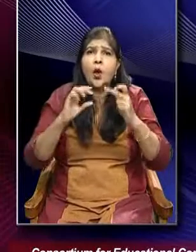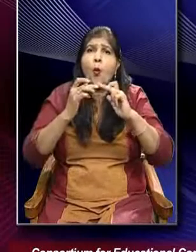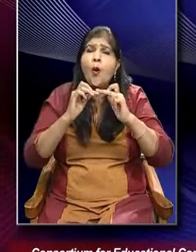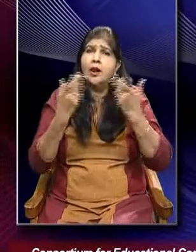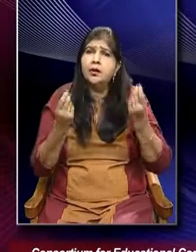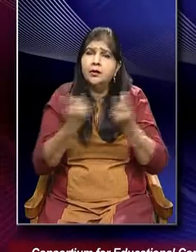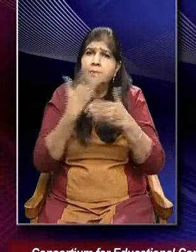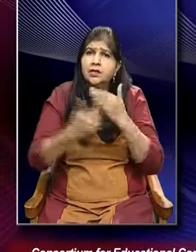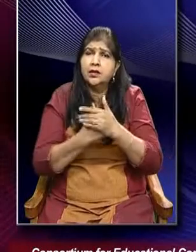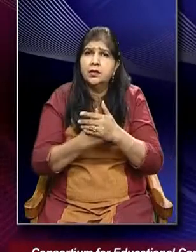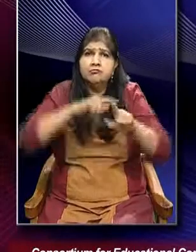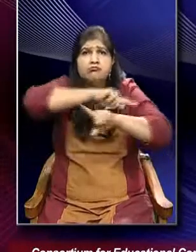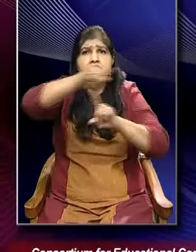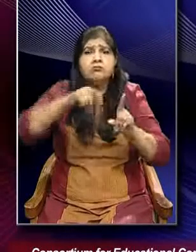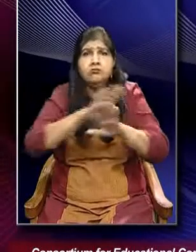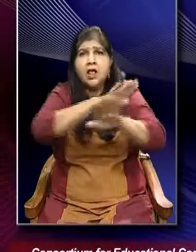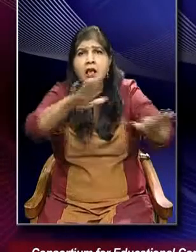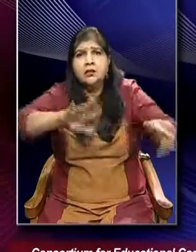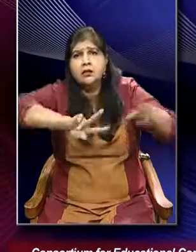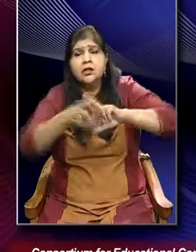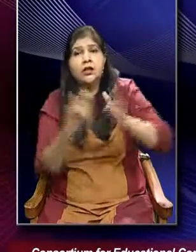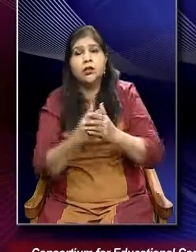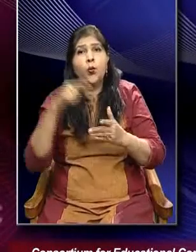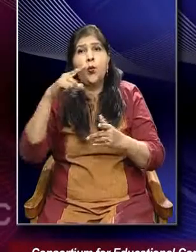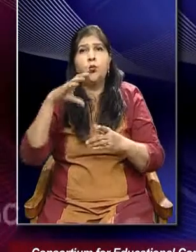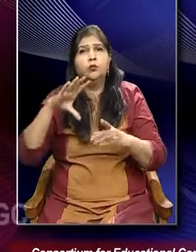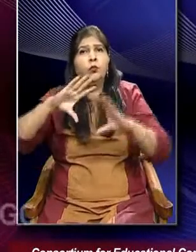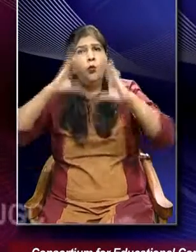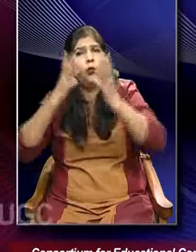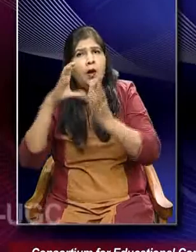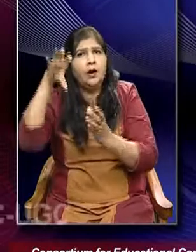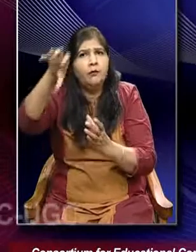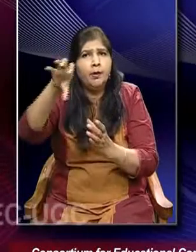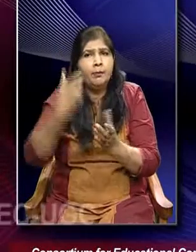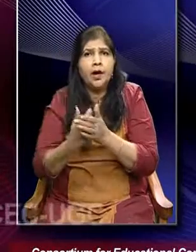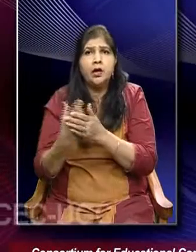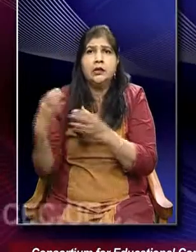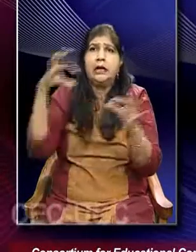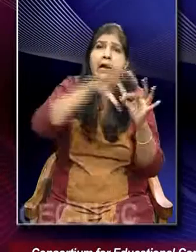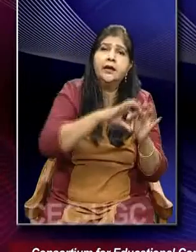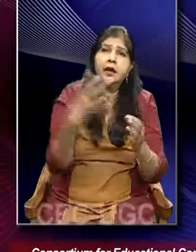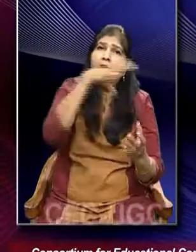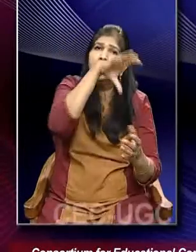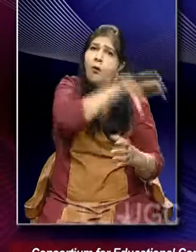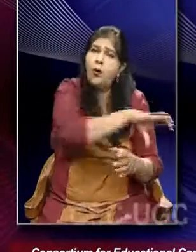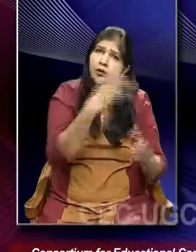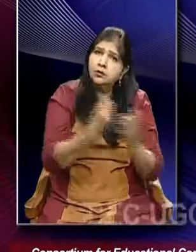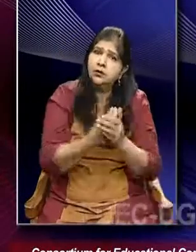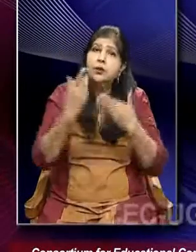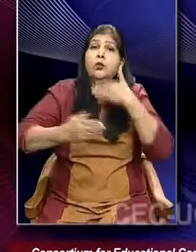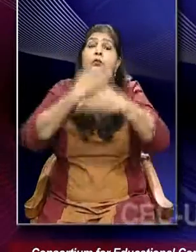the landscape. One part of the world is connected with the other. Further,